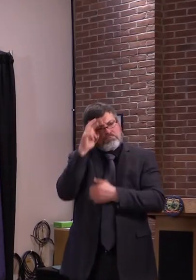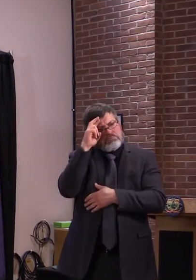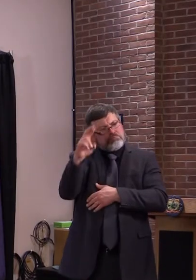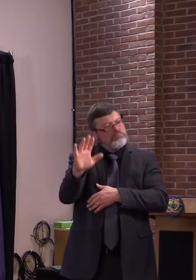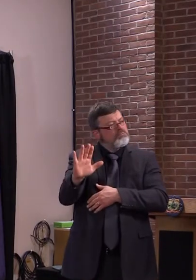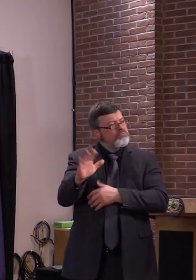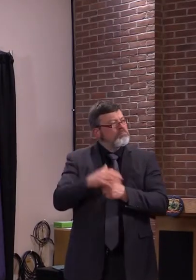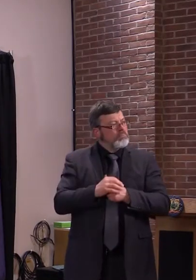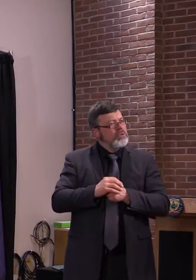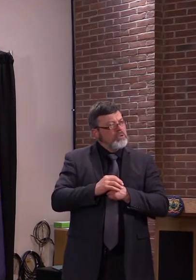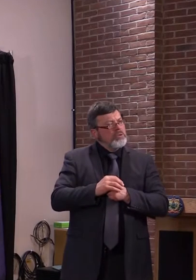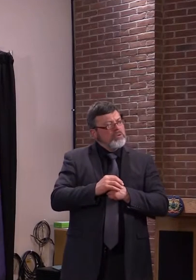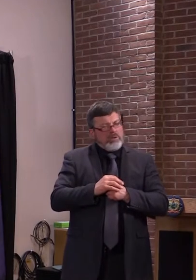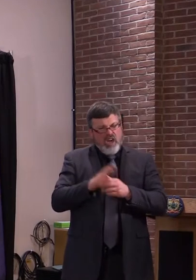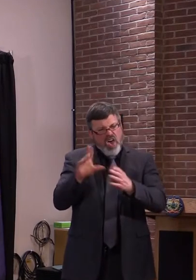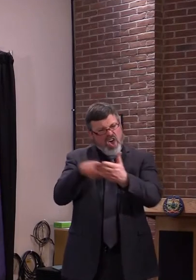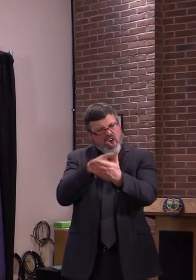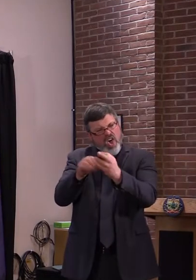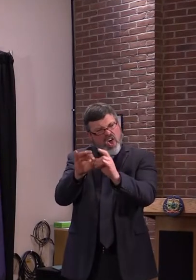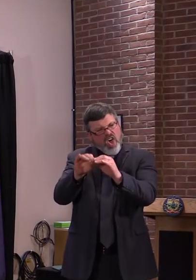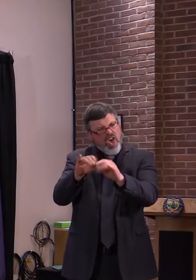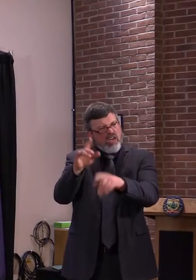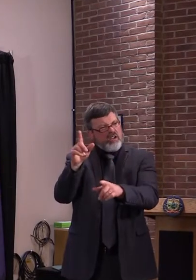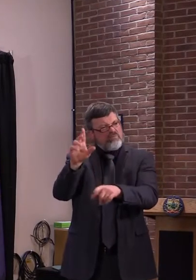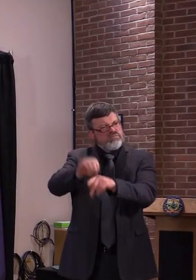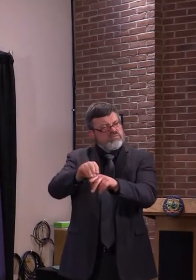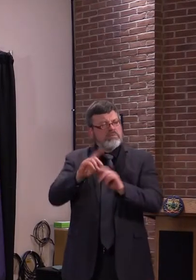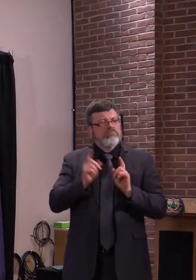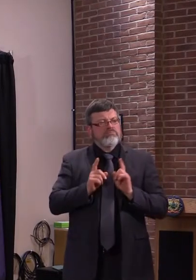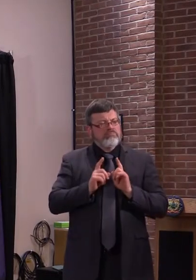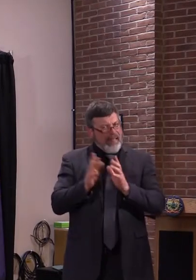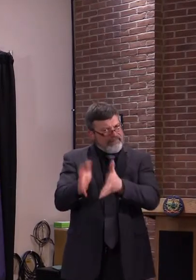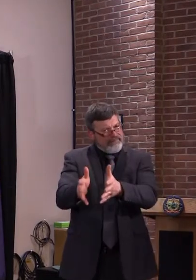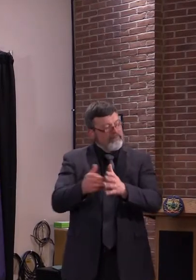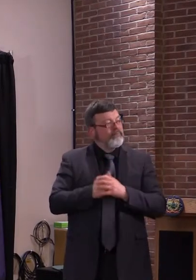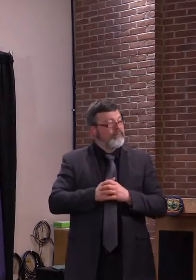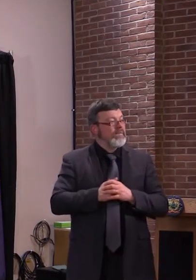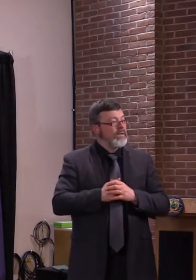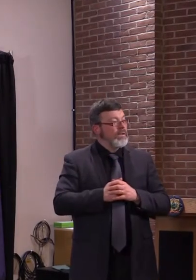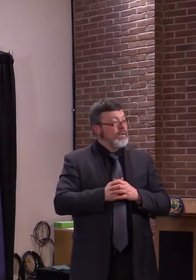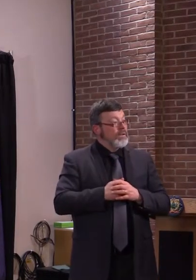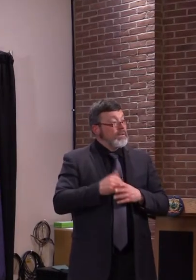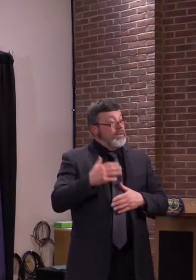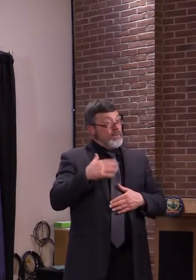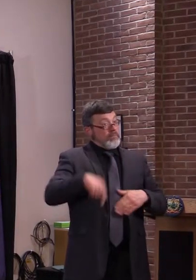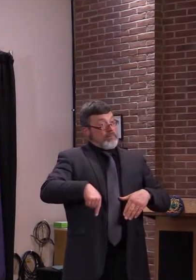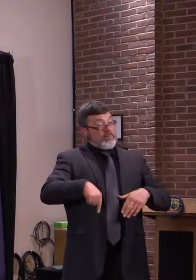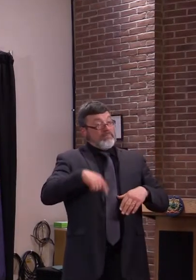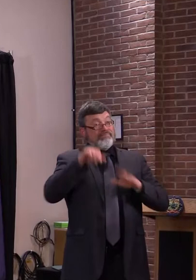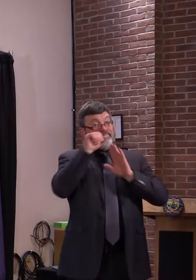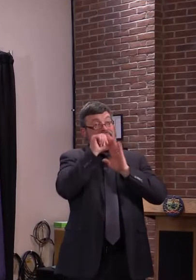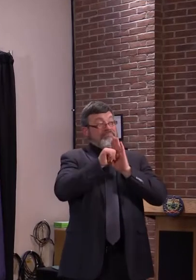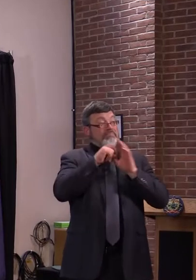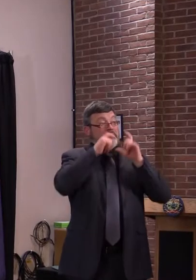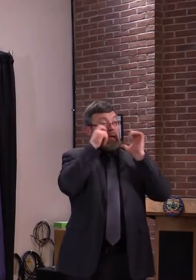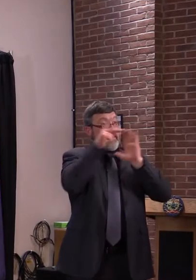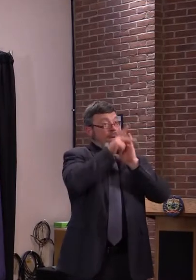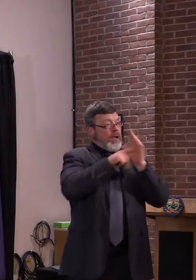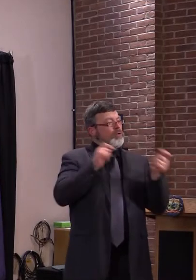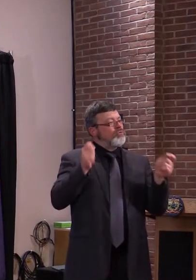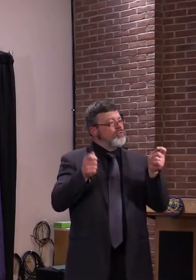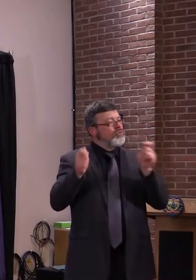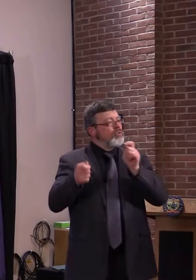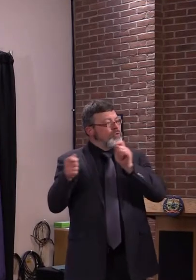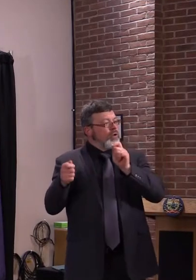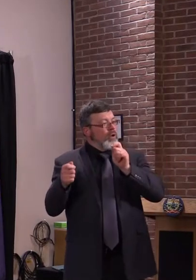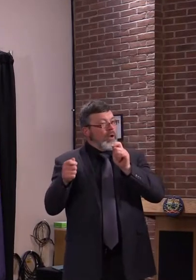reasoning and be understanding. As mask policies evolve, we cannot let wearing a mask become a political statement or